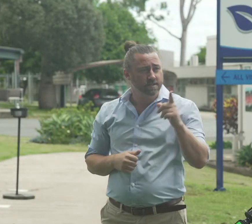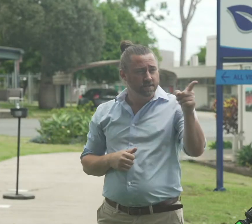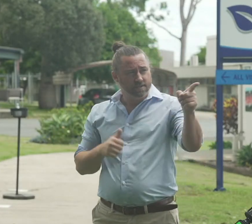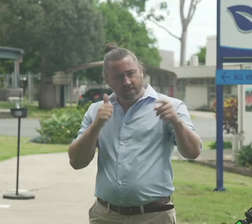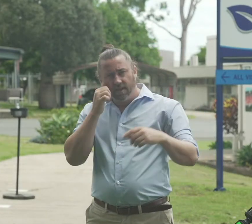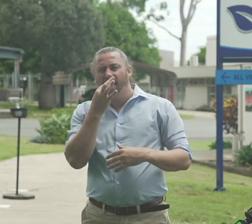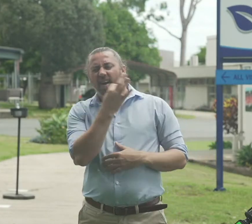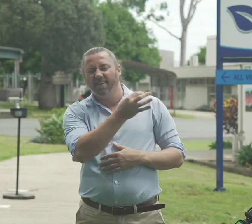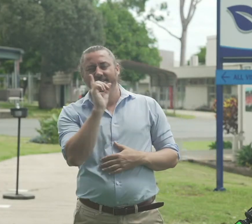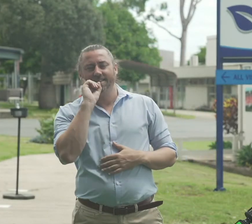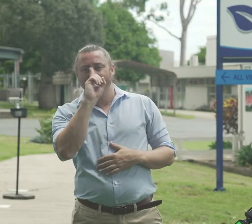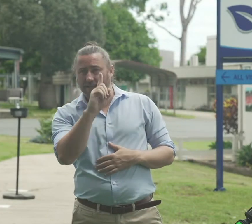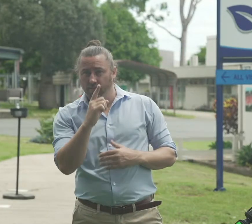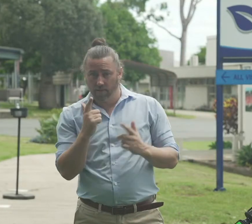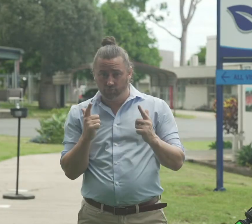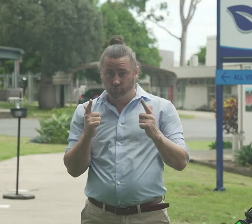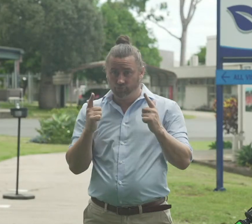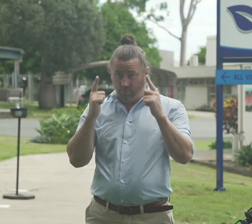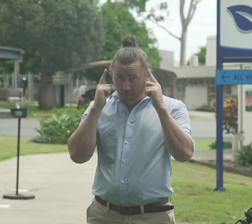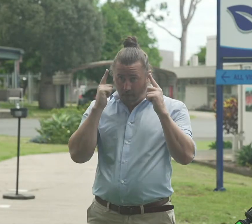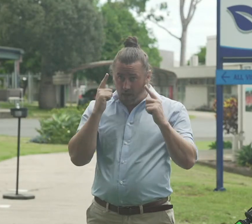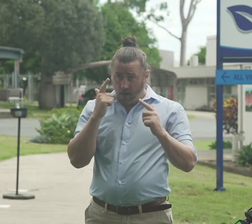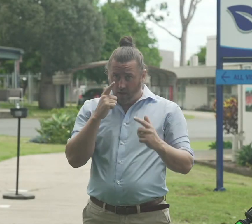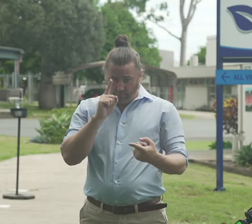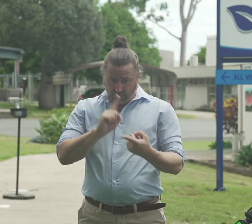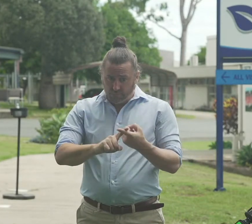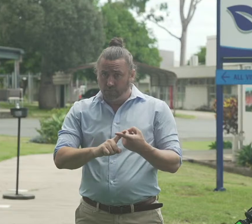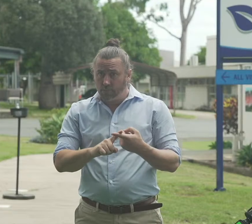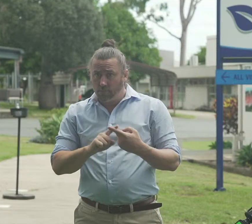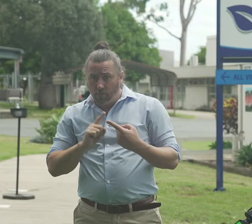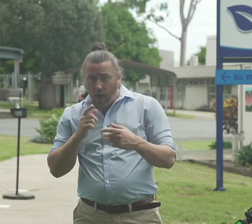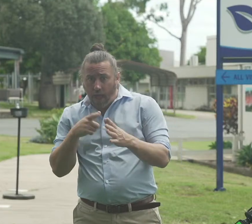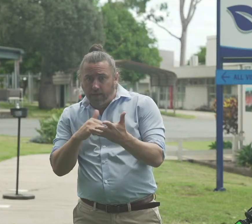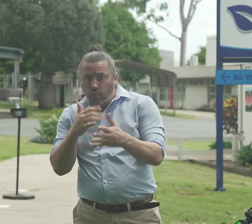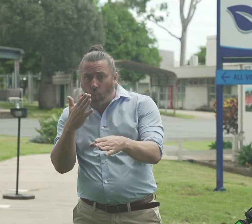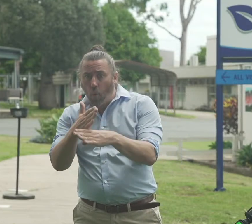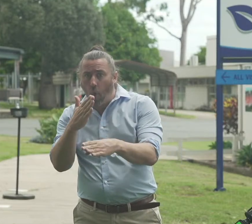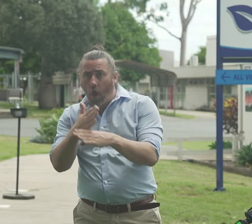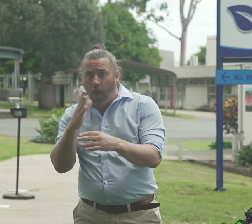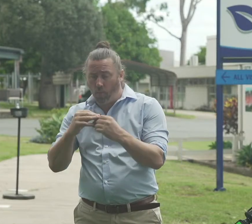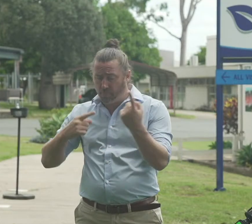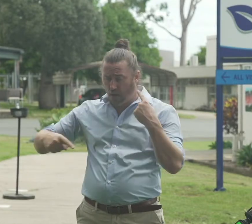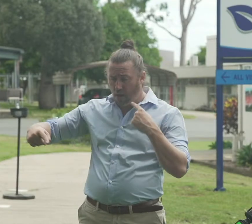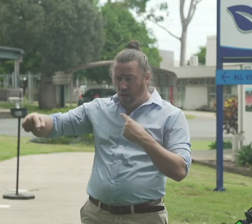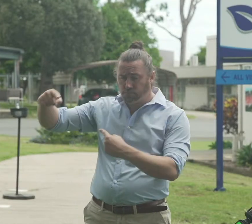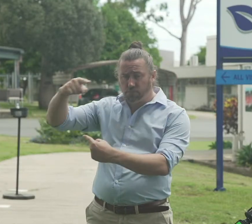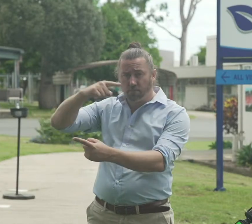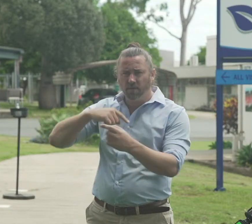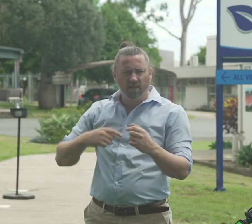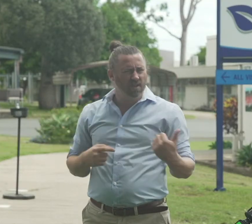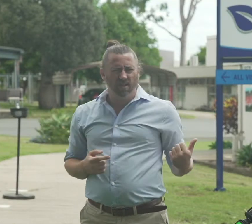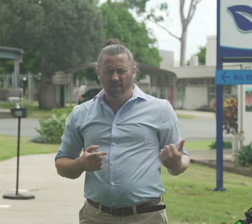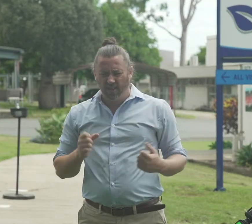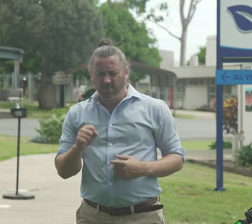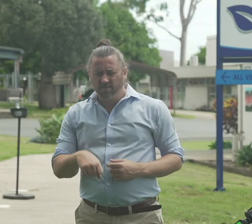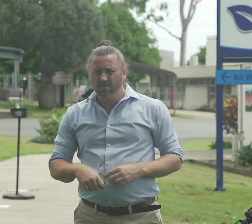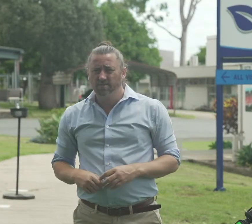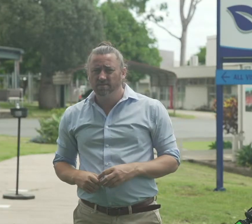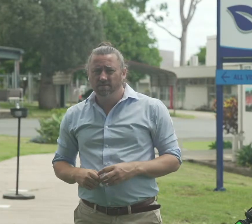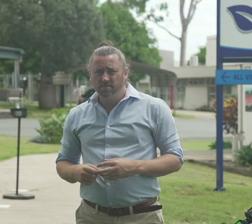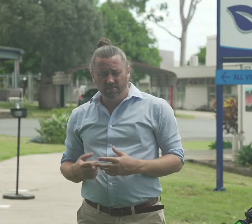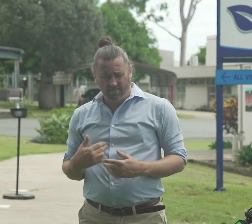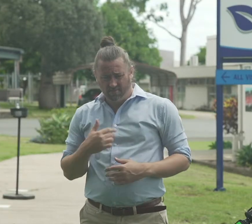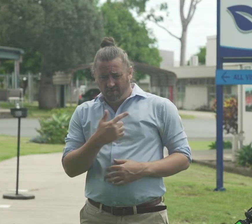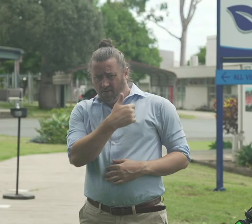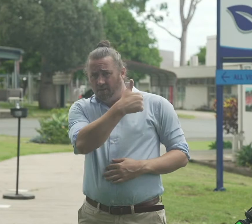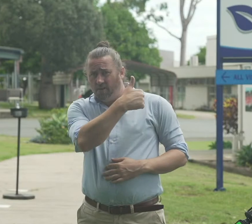yesterday, but do you think the Premier is fit to stay in her position while this saga continues? Oh, of course I do. None of this goes